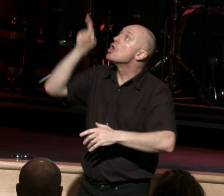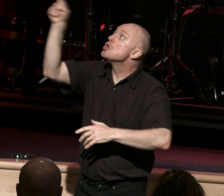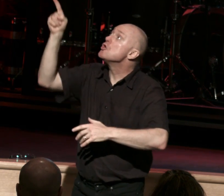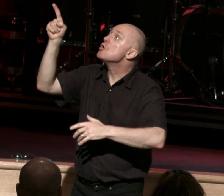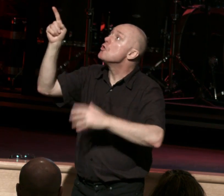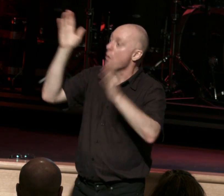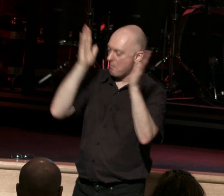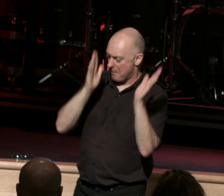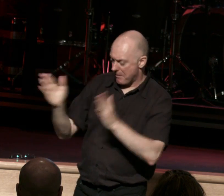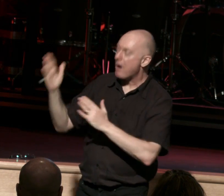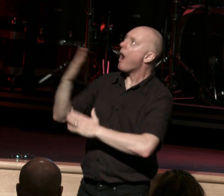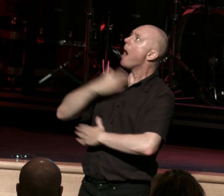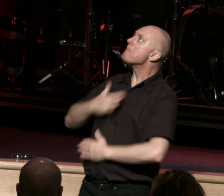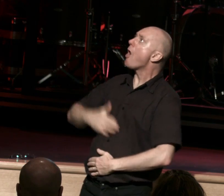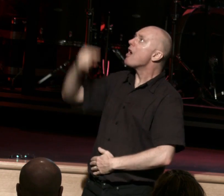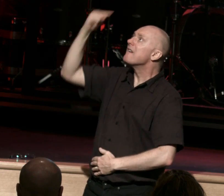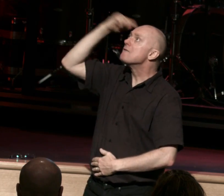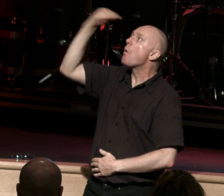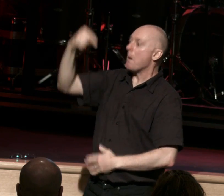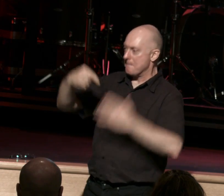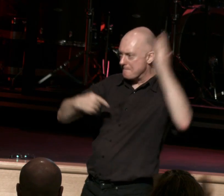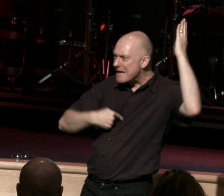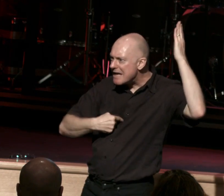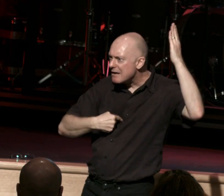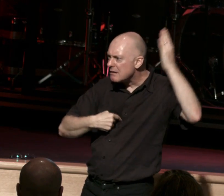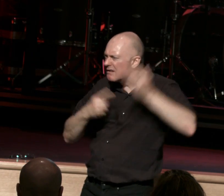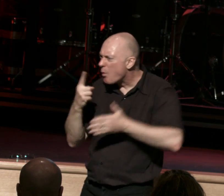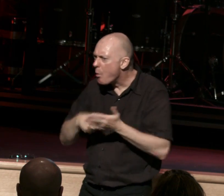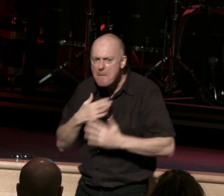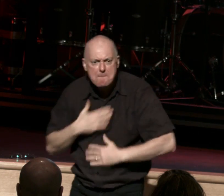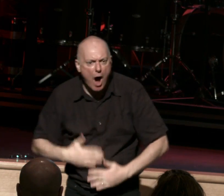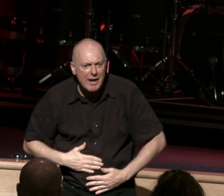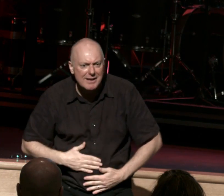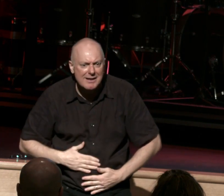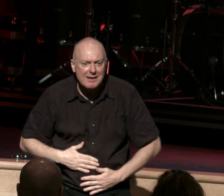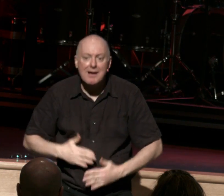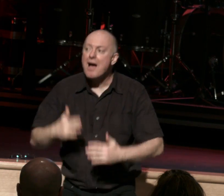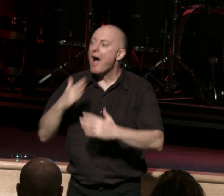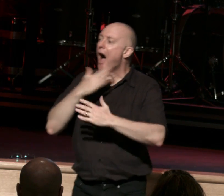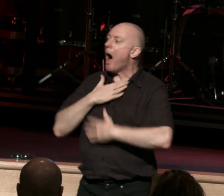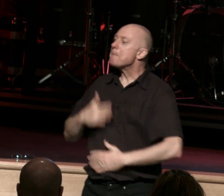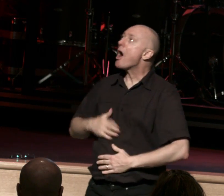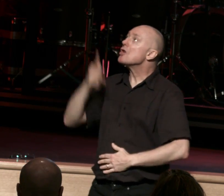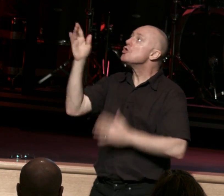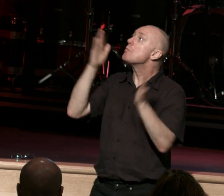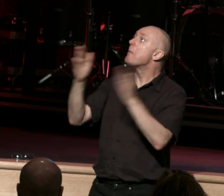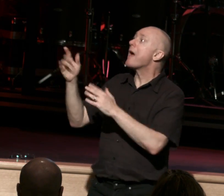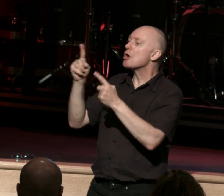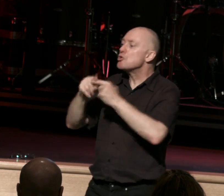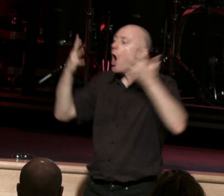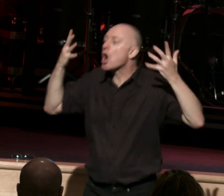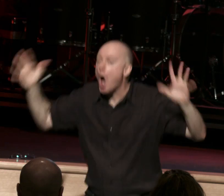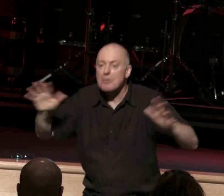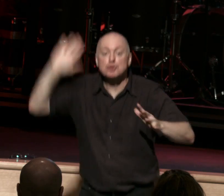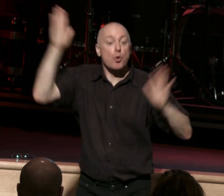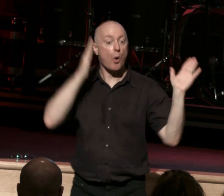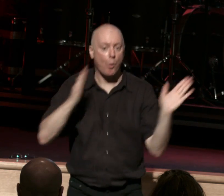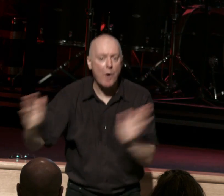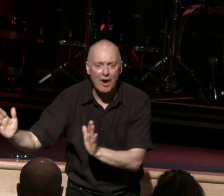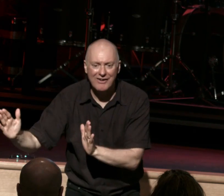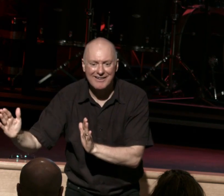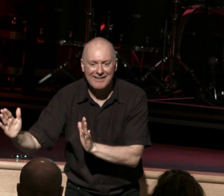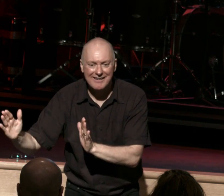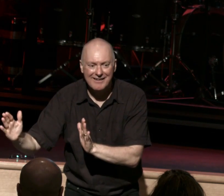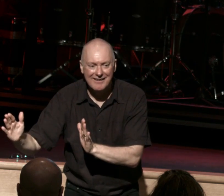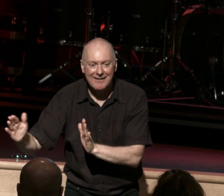Father, you have prepared for me. What body? A body you have prepared for me to accomplish your will.